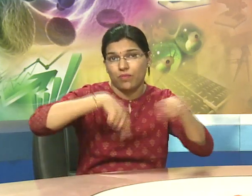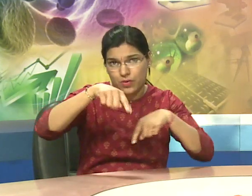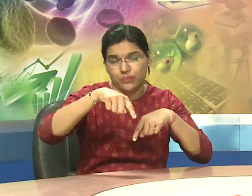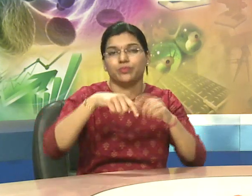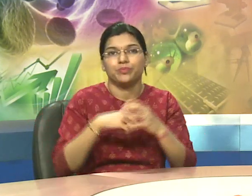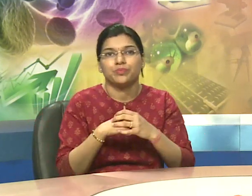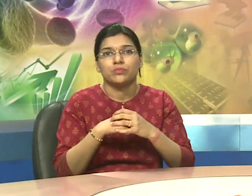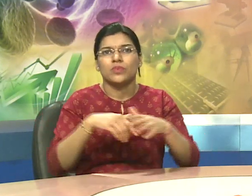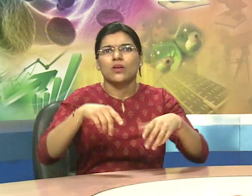Air transport.